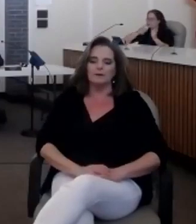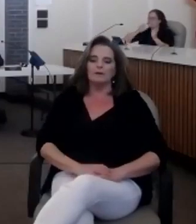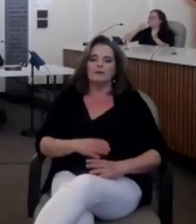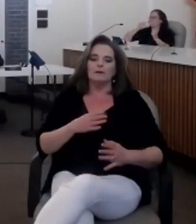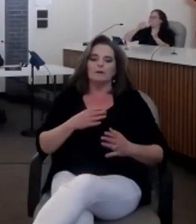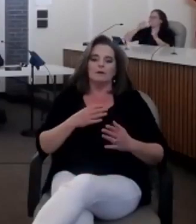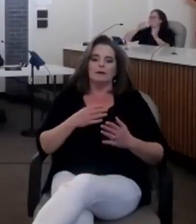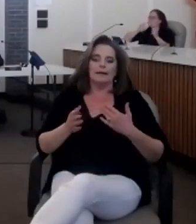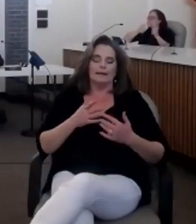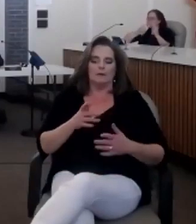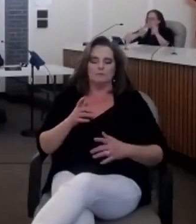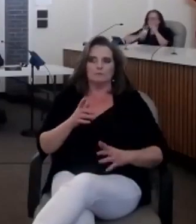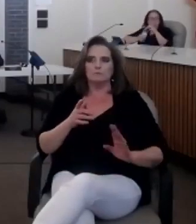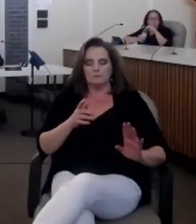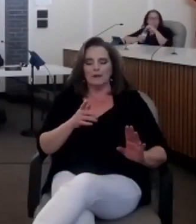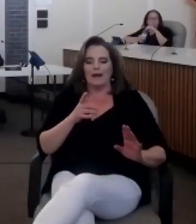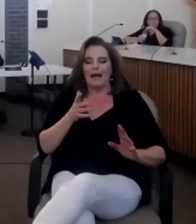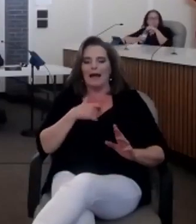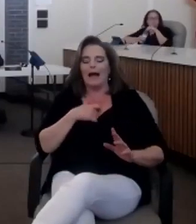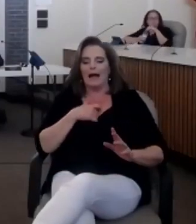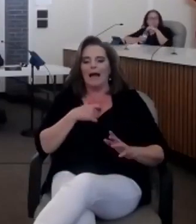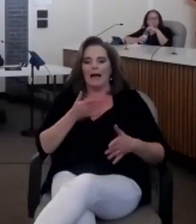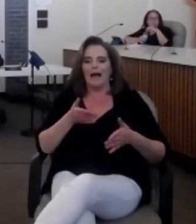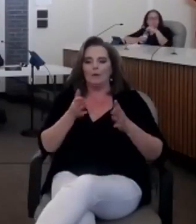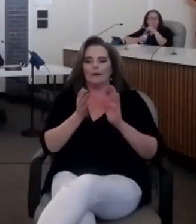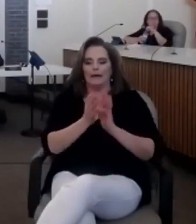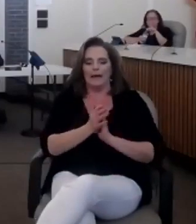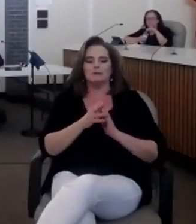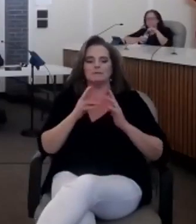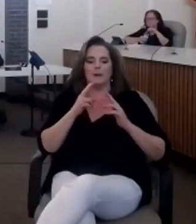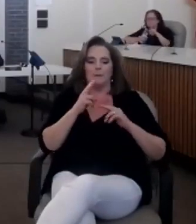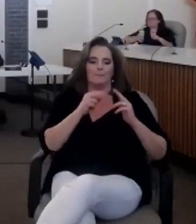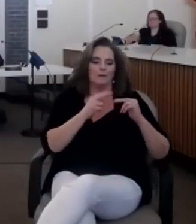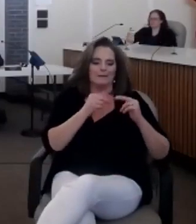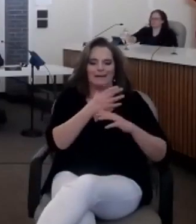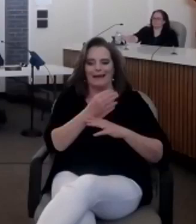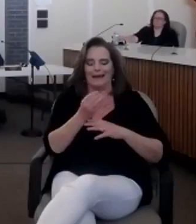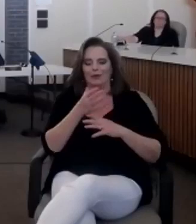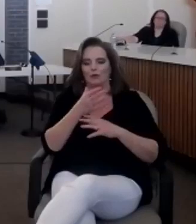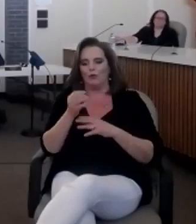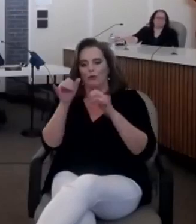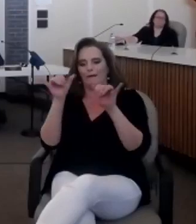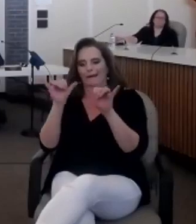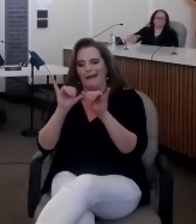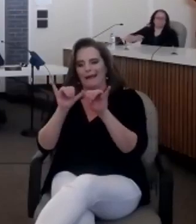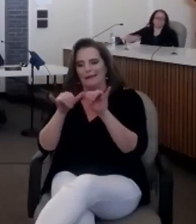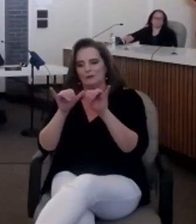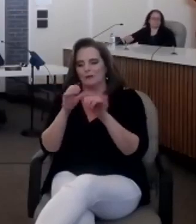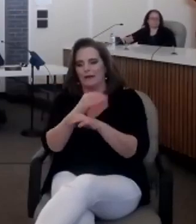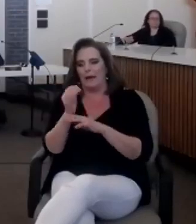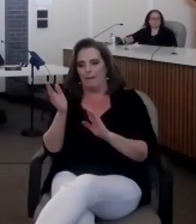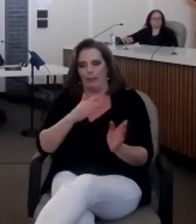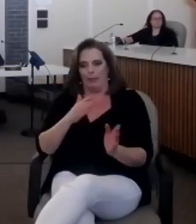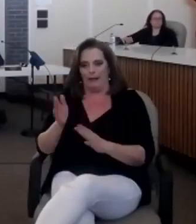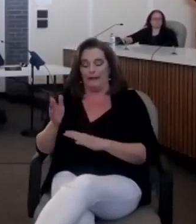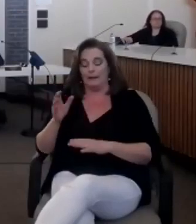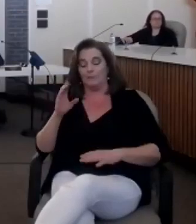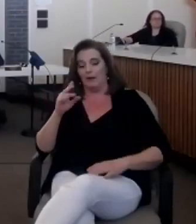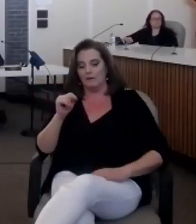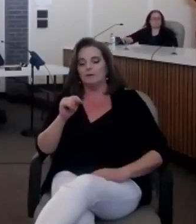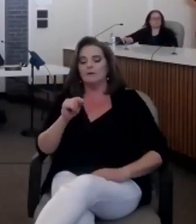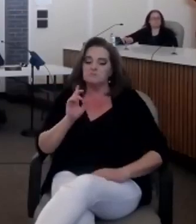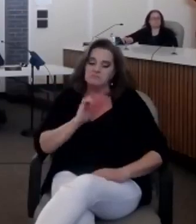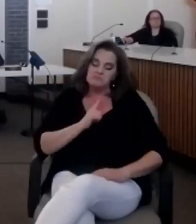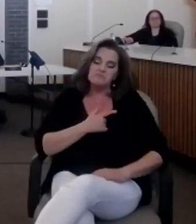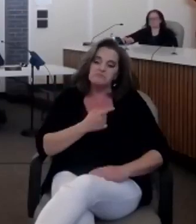but don't take my word for it. Definitely check with building and or engineering and planning. But we look forward